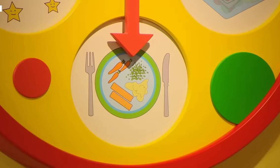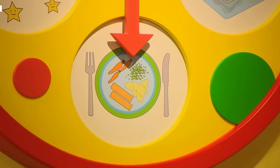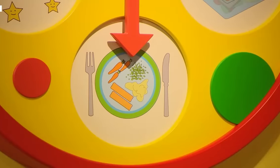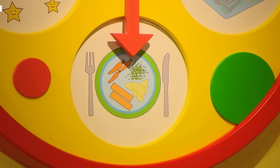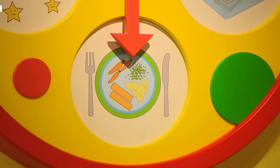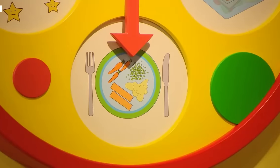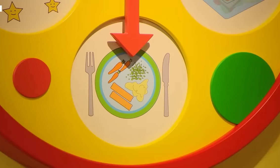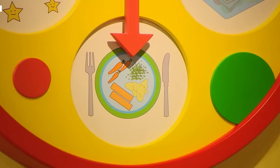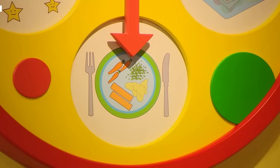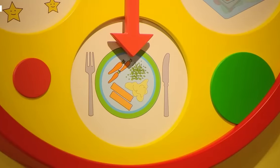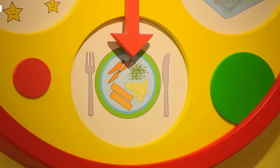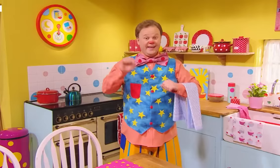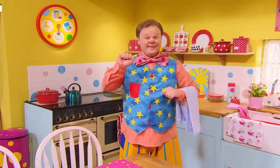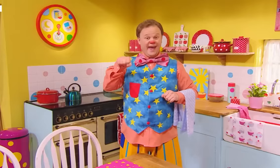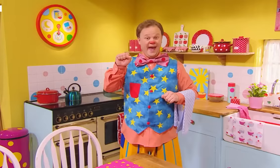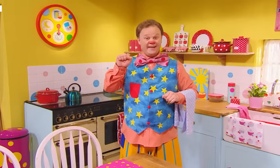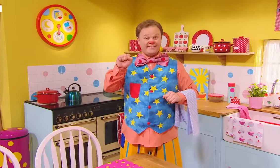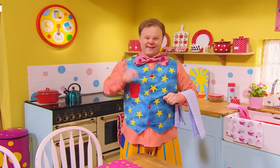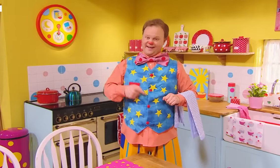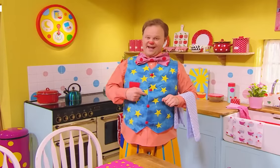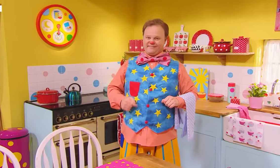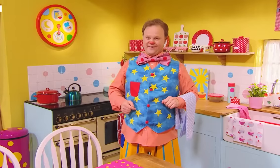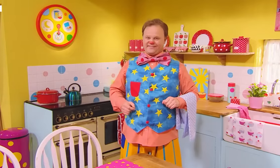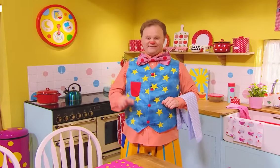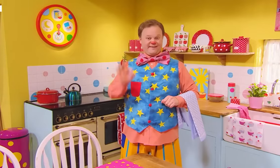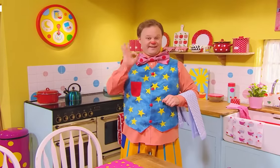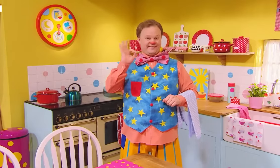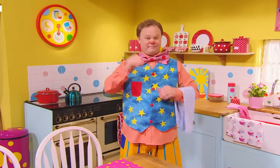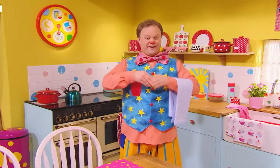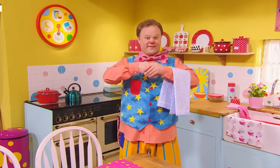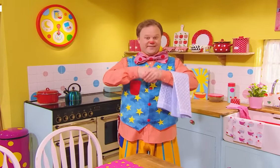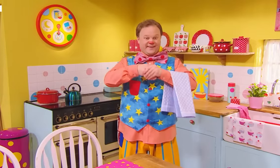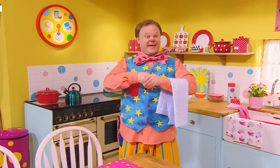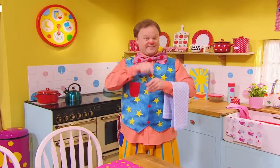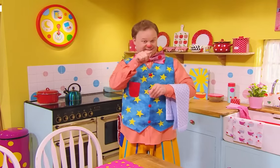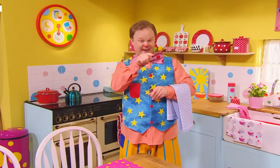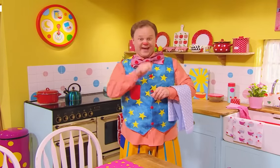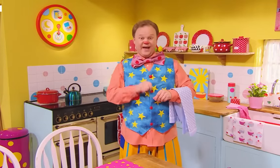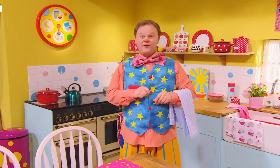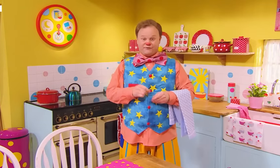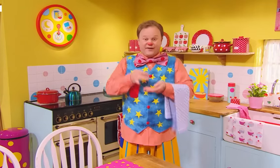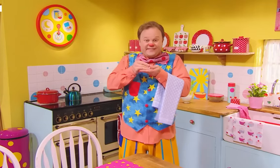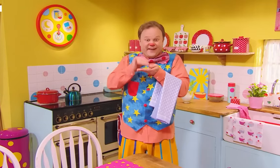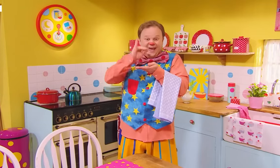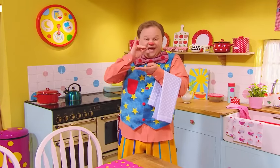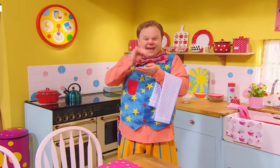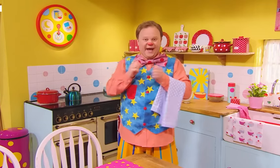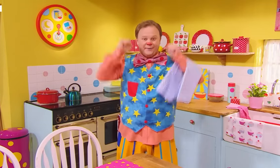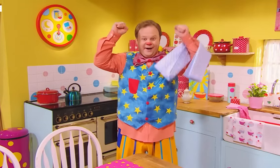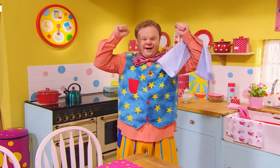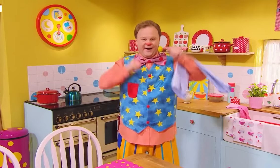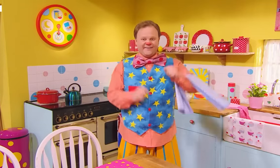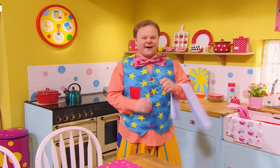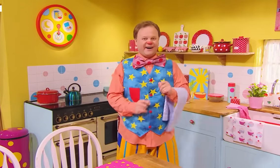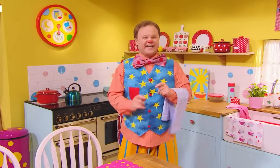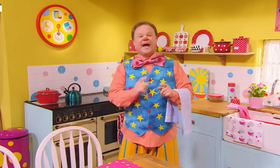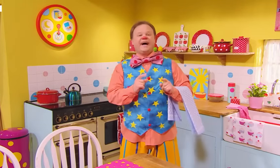time? Hooray! Yes, and I've got some very special guests here for tea.